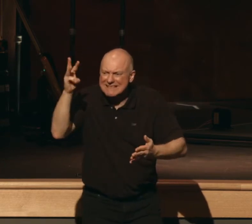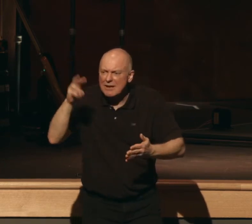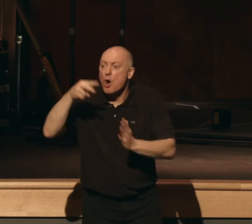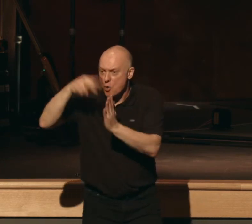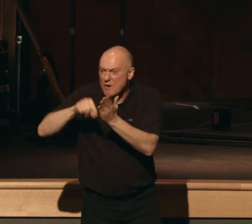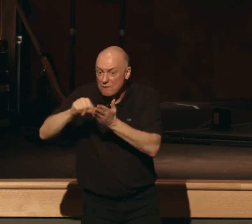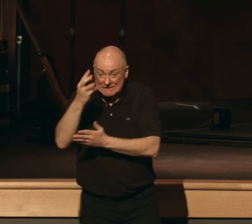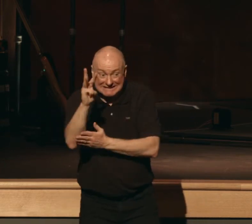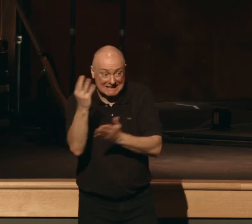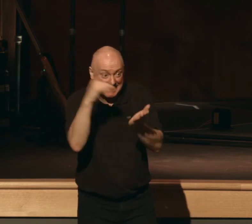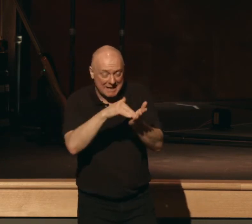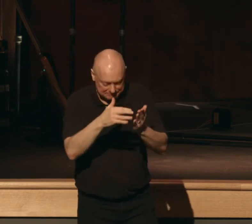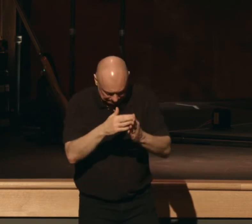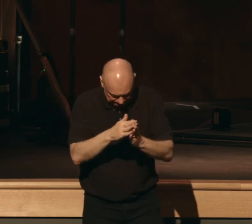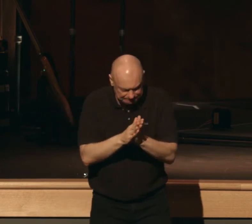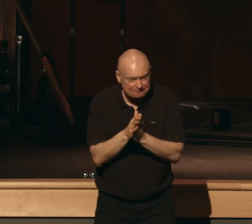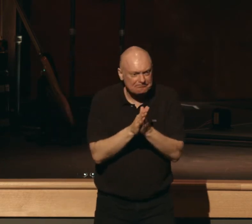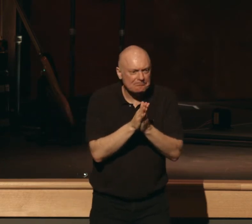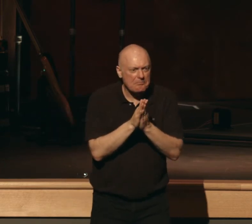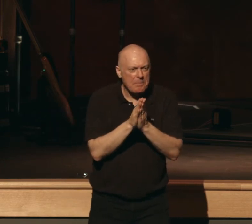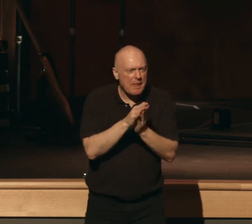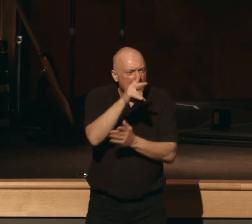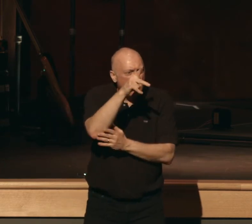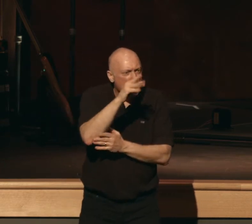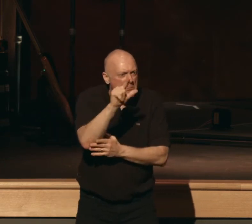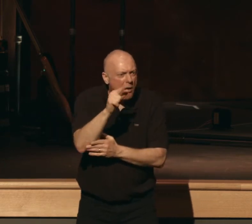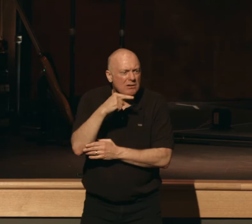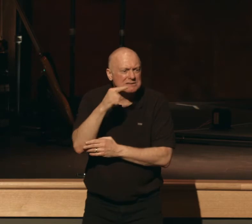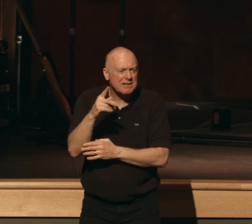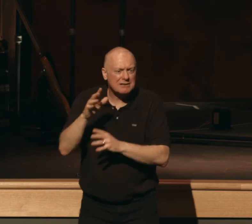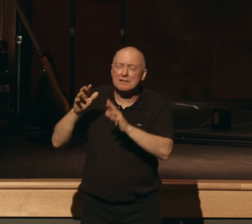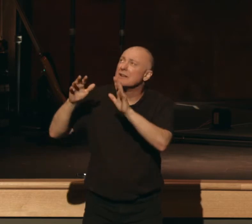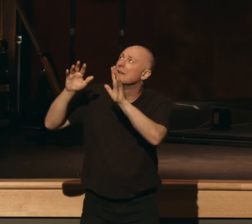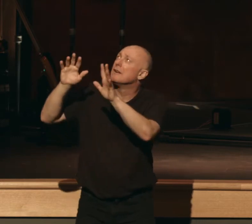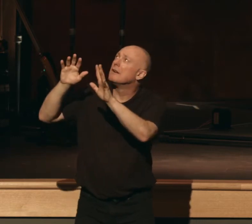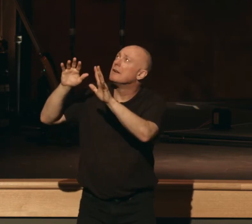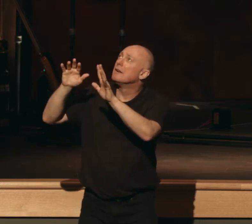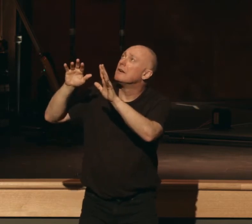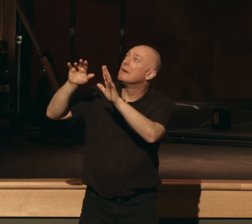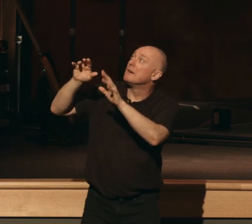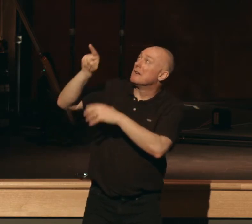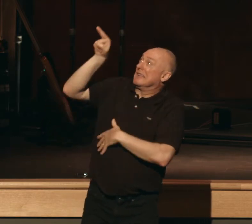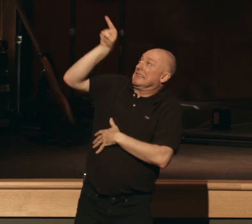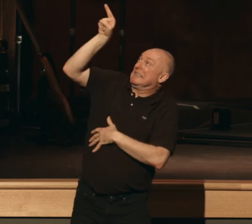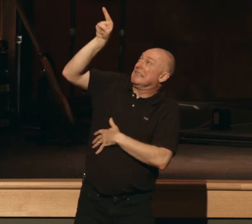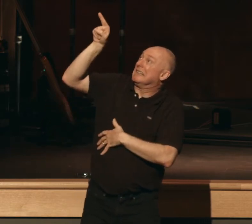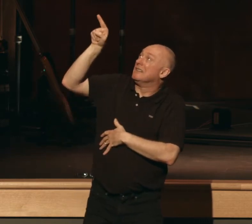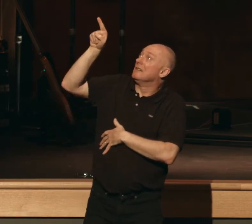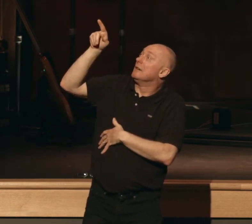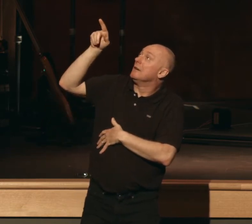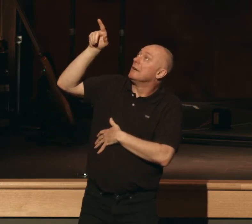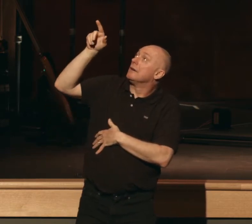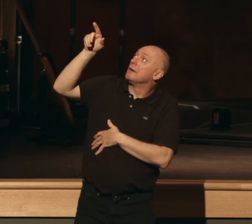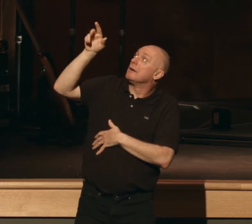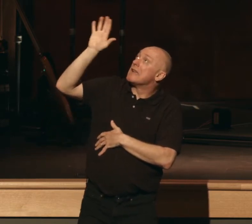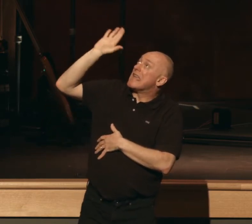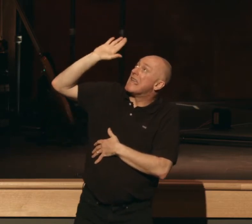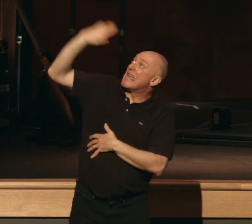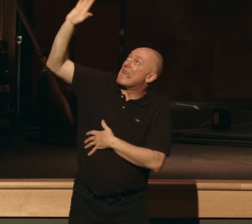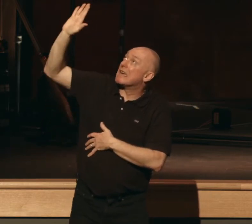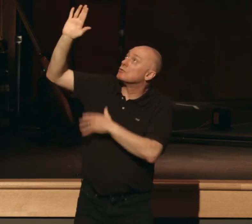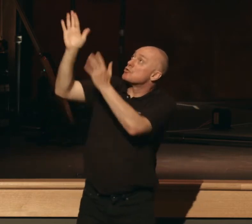Have a look again at verse 16. He says that according to the riches of